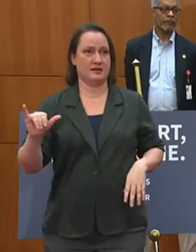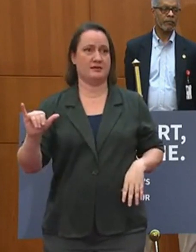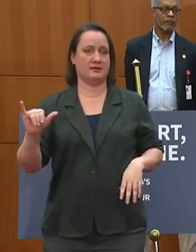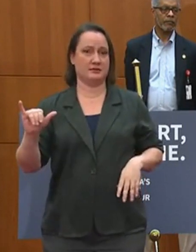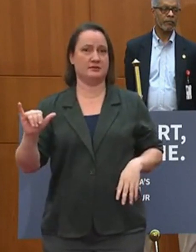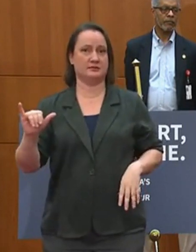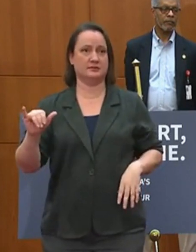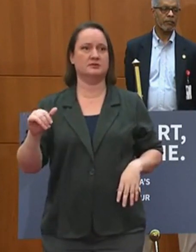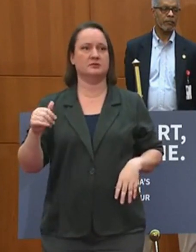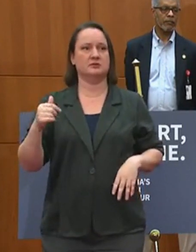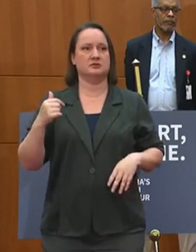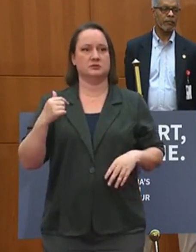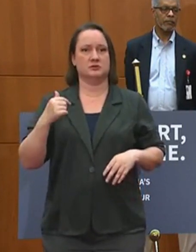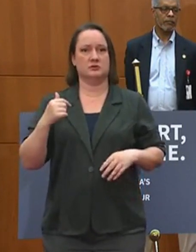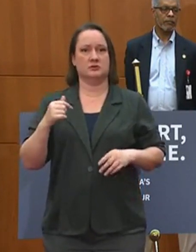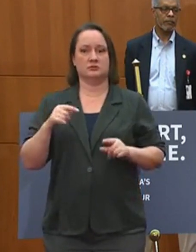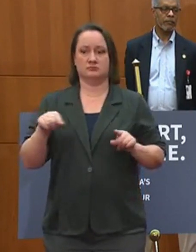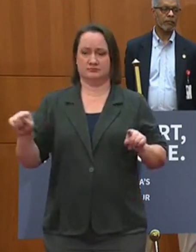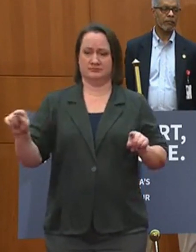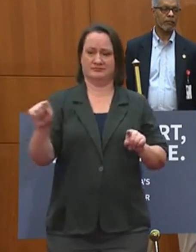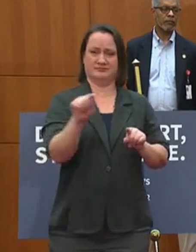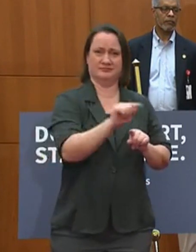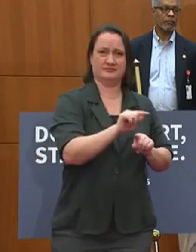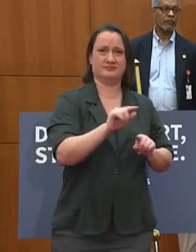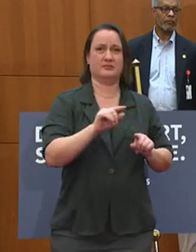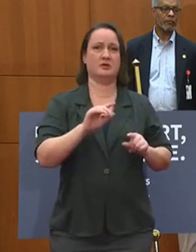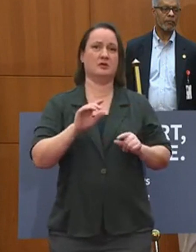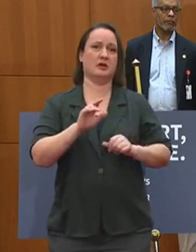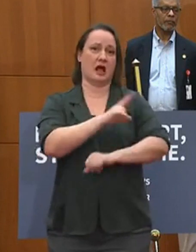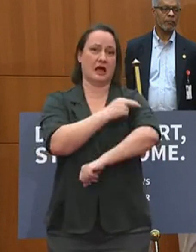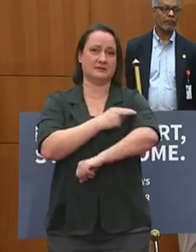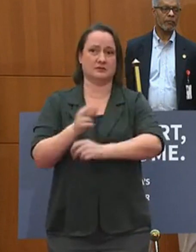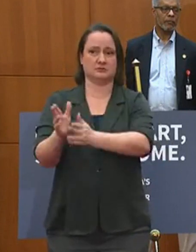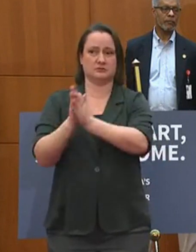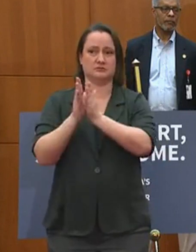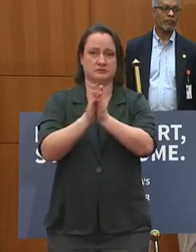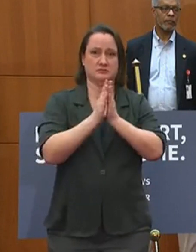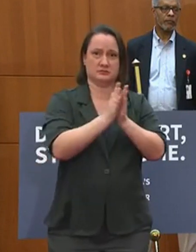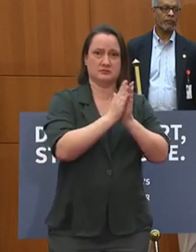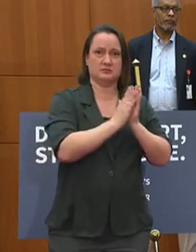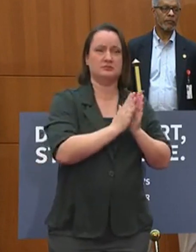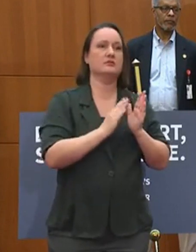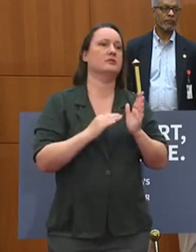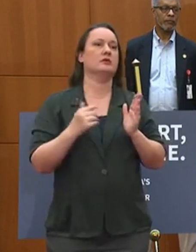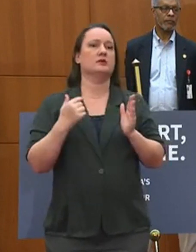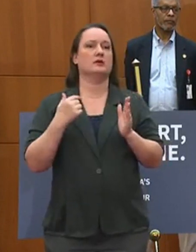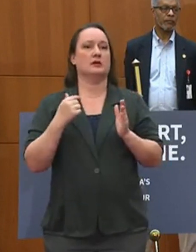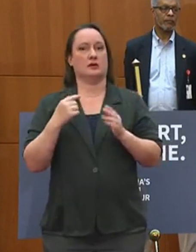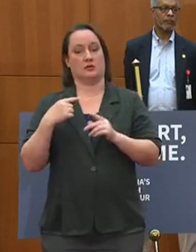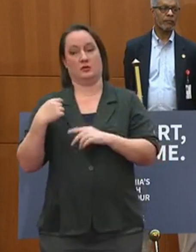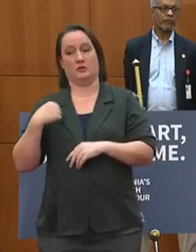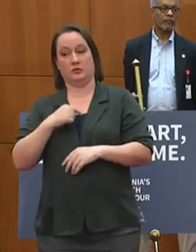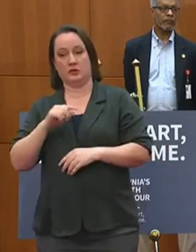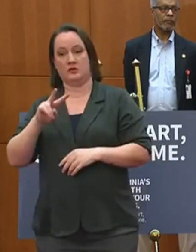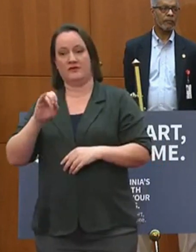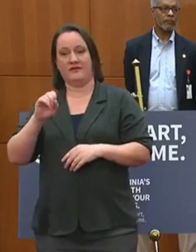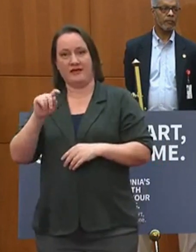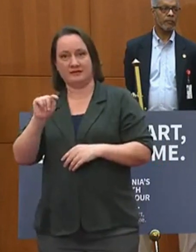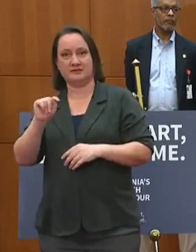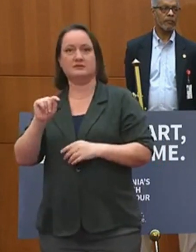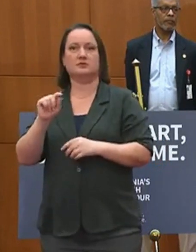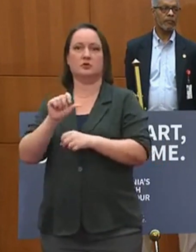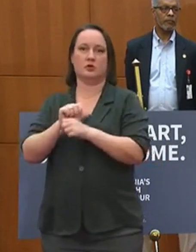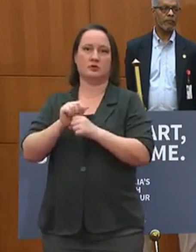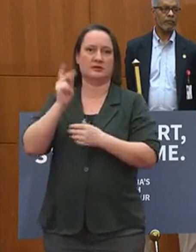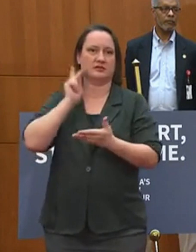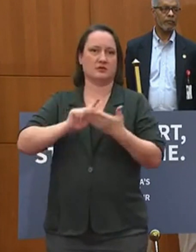getting requests from all quarters, and we are together with the Vest as well as Secretary of Commerce and